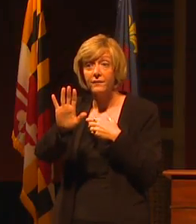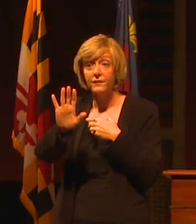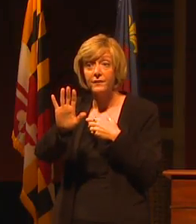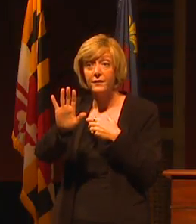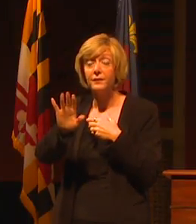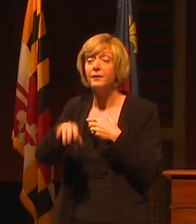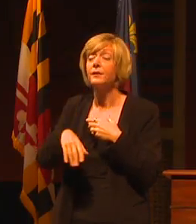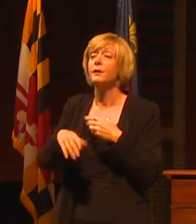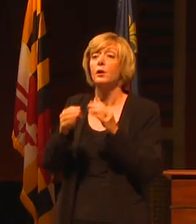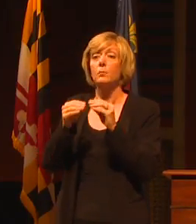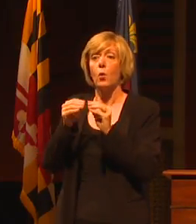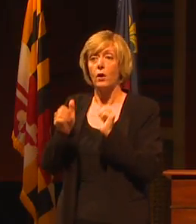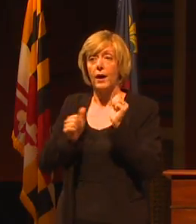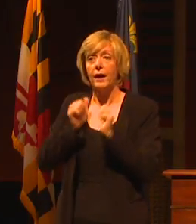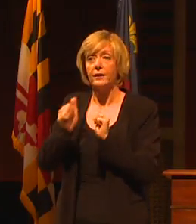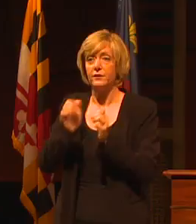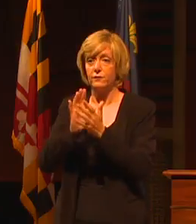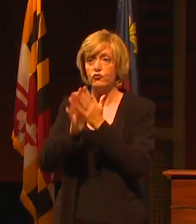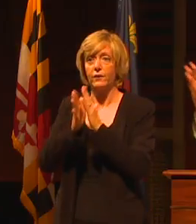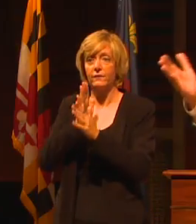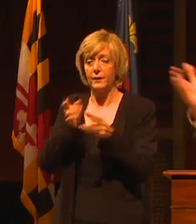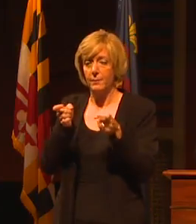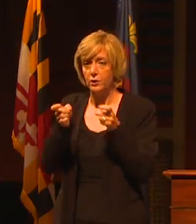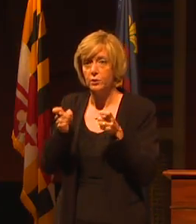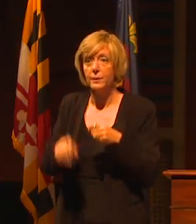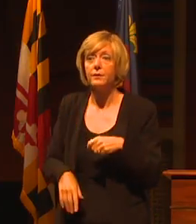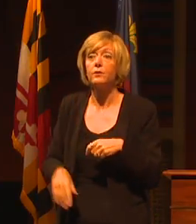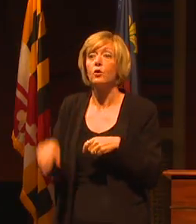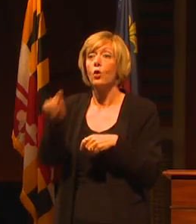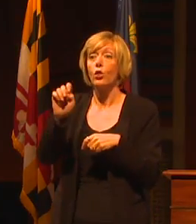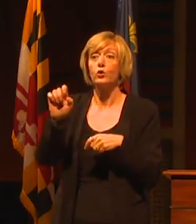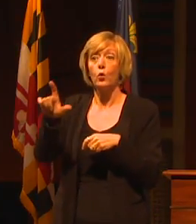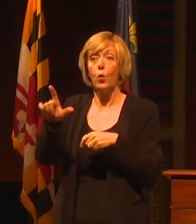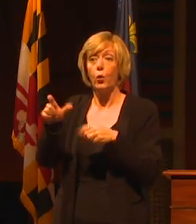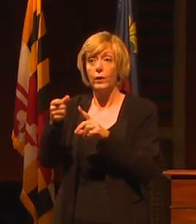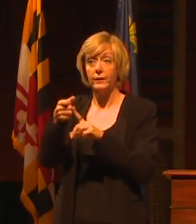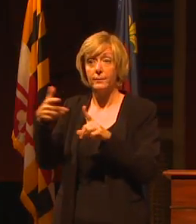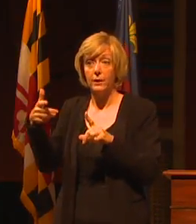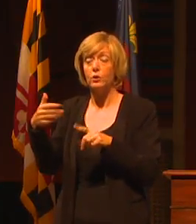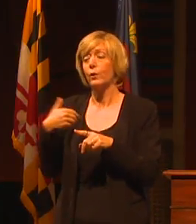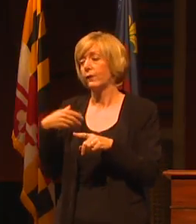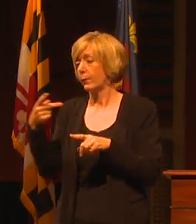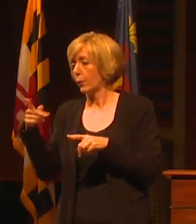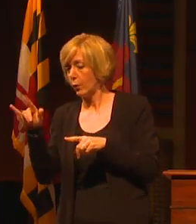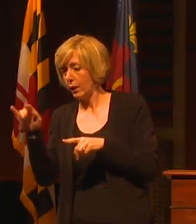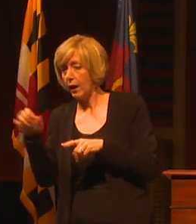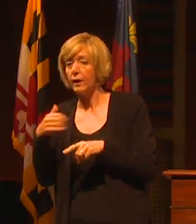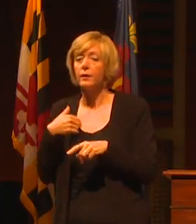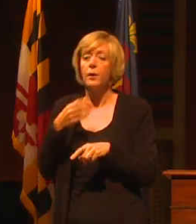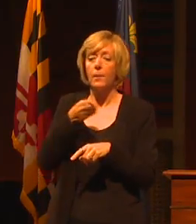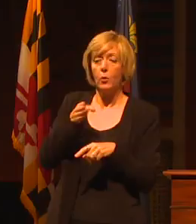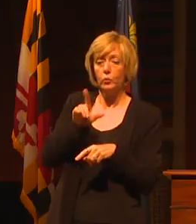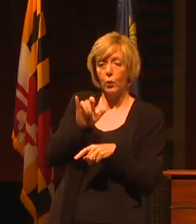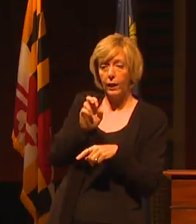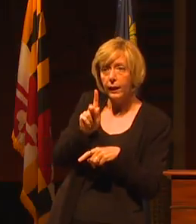traffic management, the express toll lane expansions on I-95. We're doing the Purple Line. We've done Baltimore